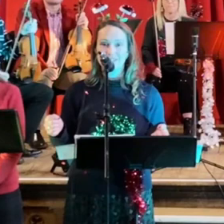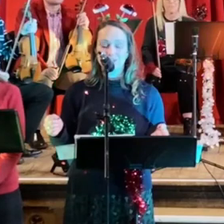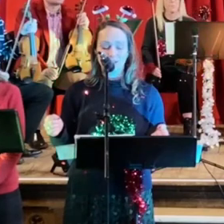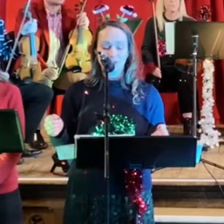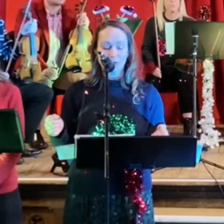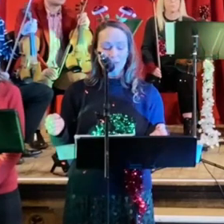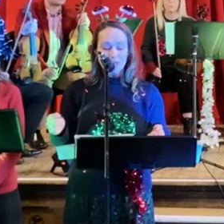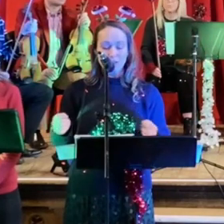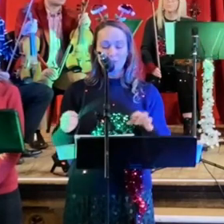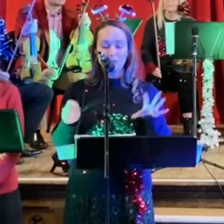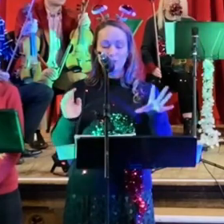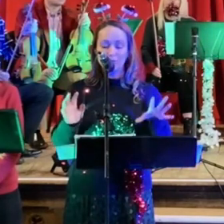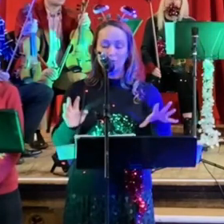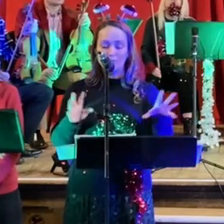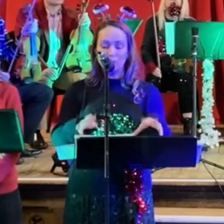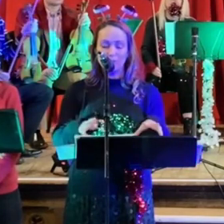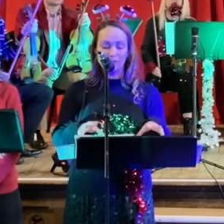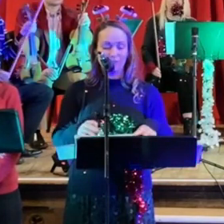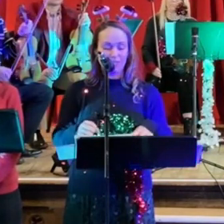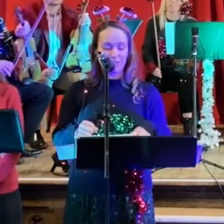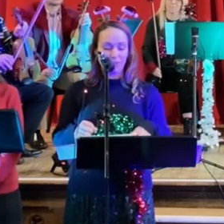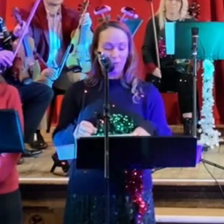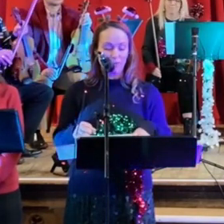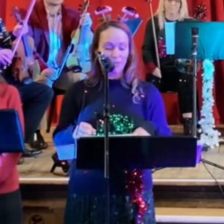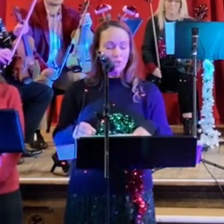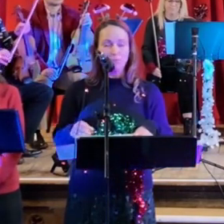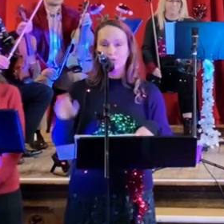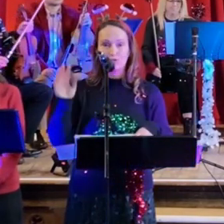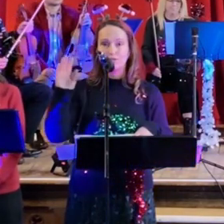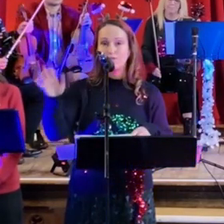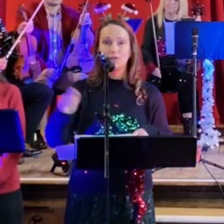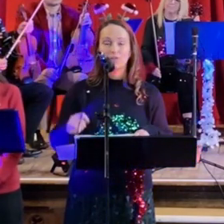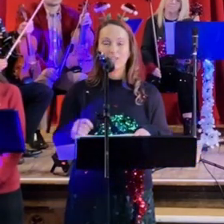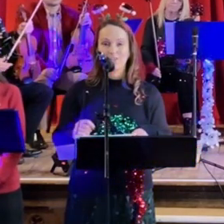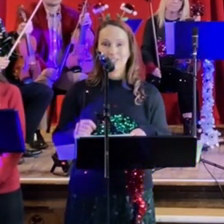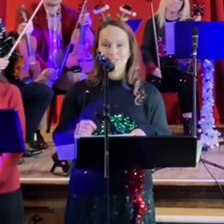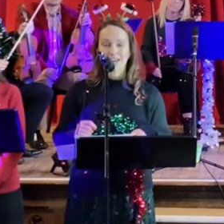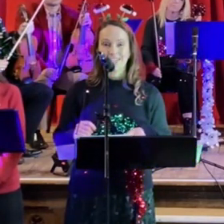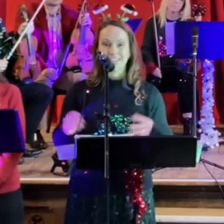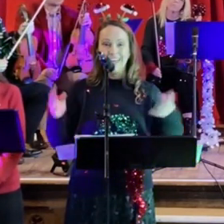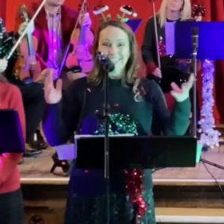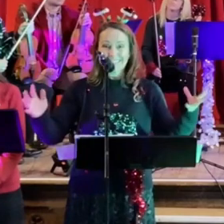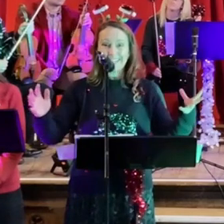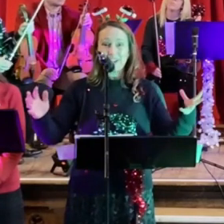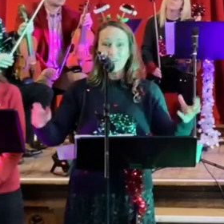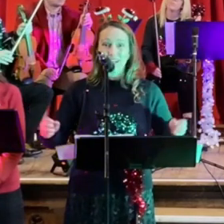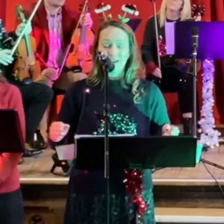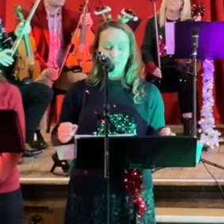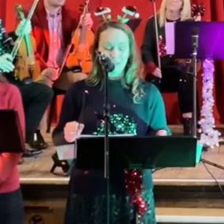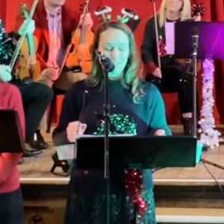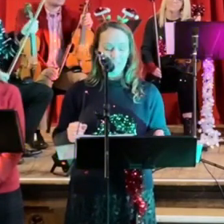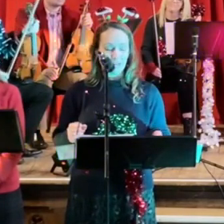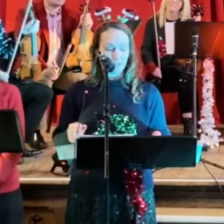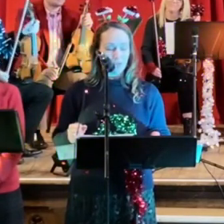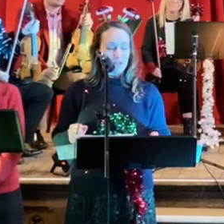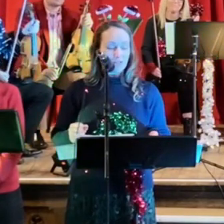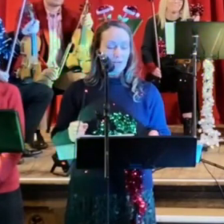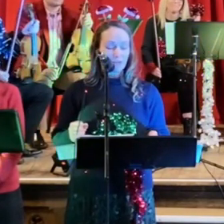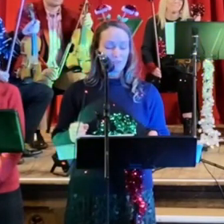you. You will know most of these songs, but just follow the lyrics and sing along and have the best time. Now, the first